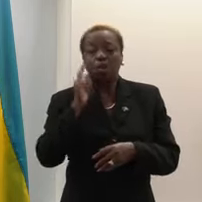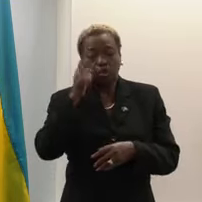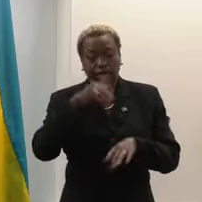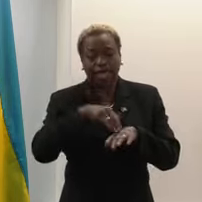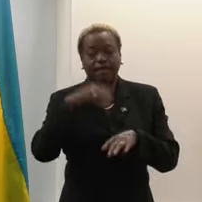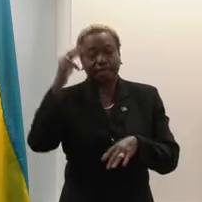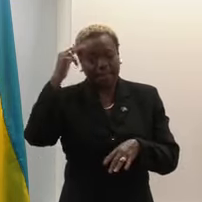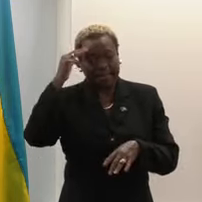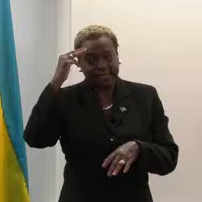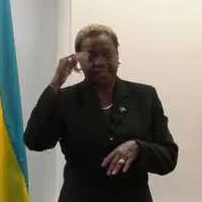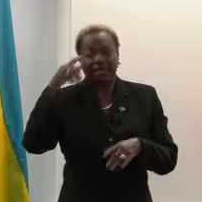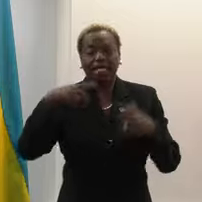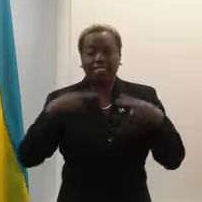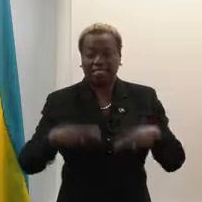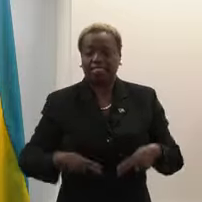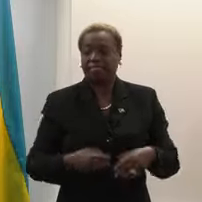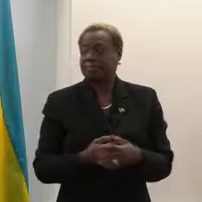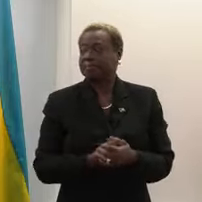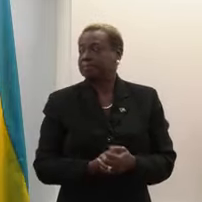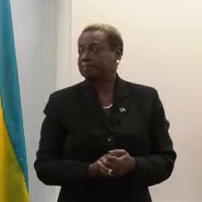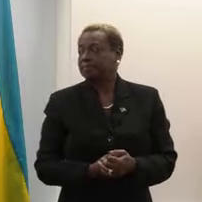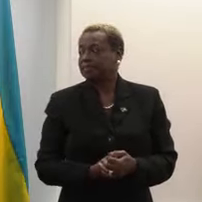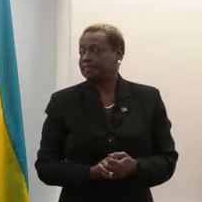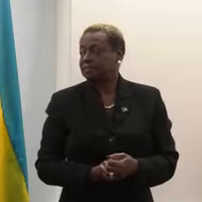and it's very important. You're welcome.